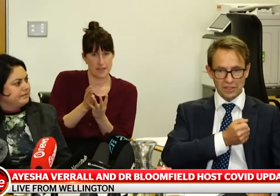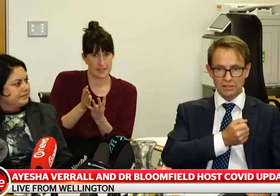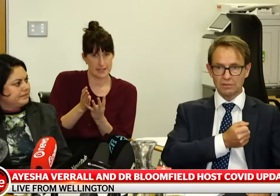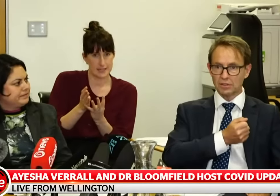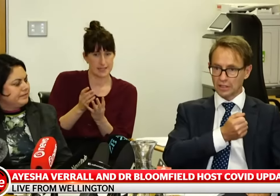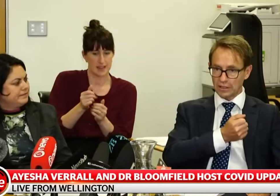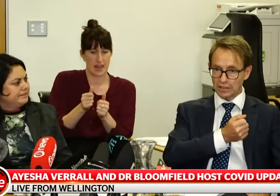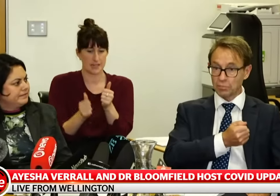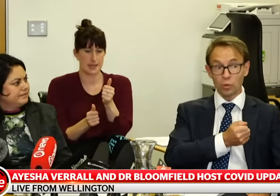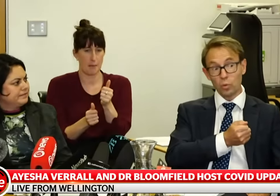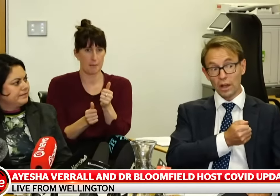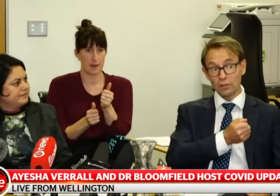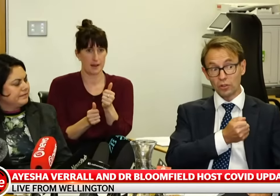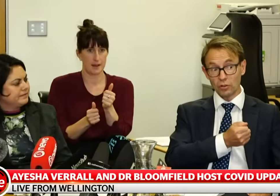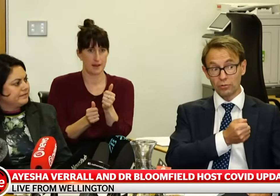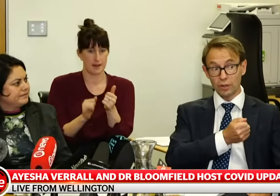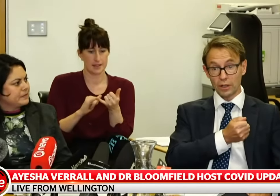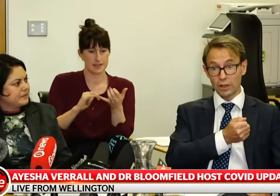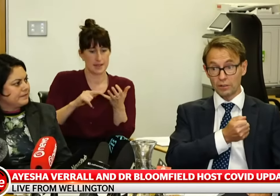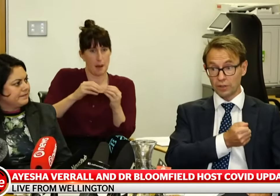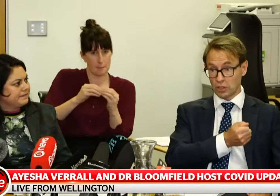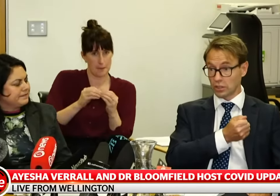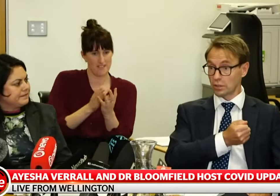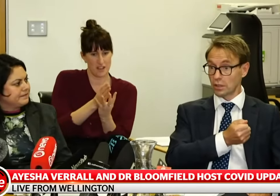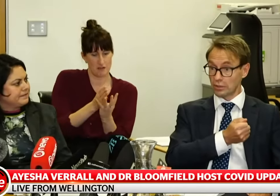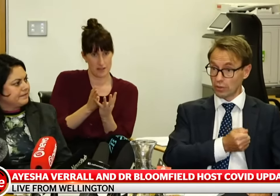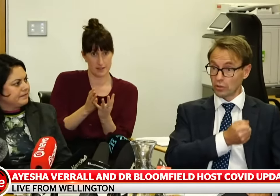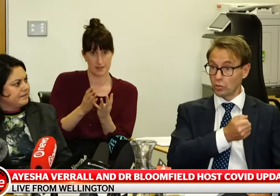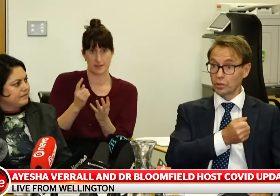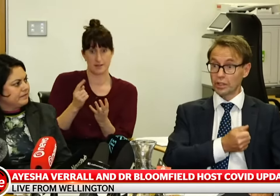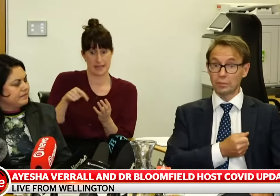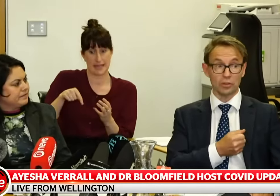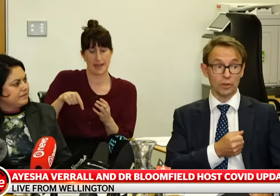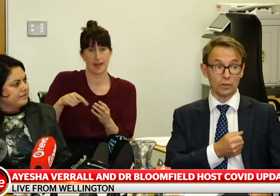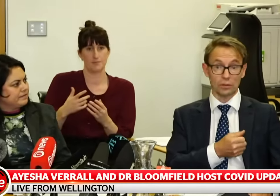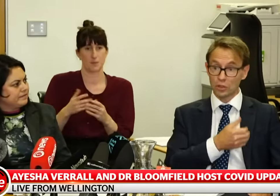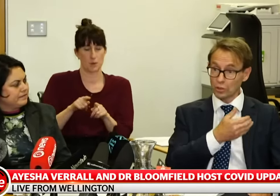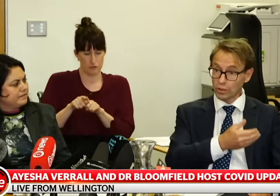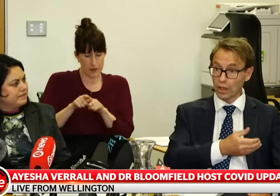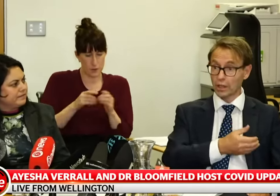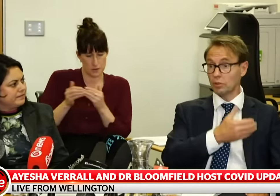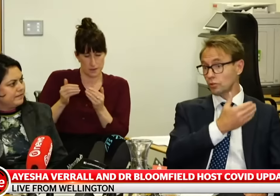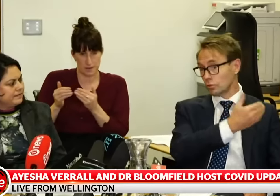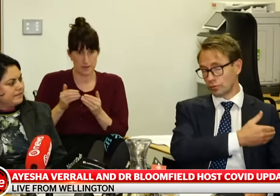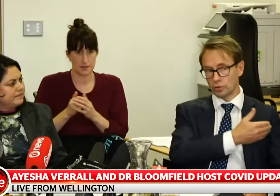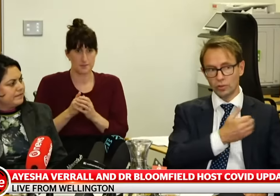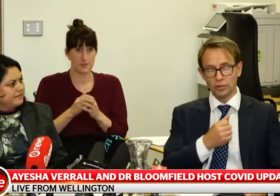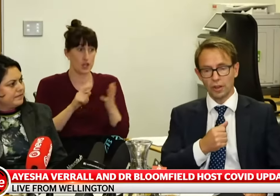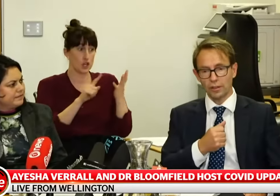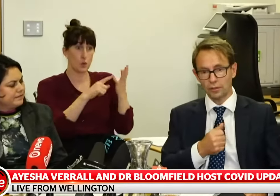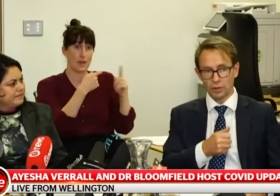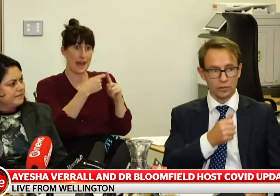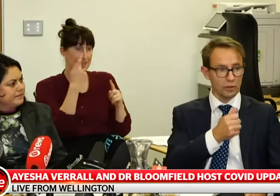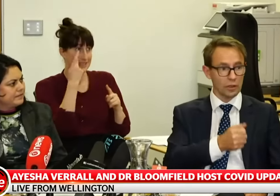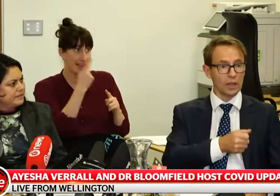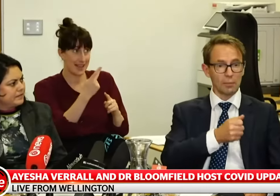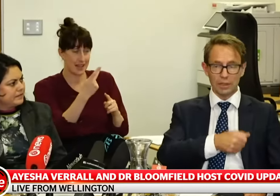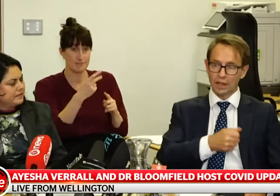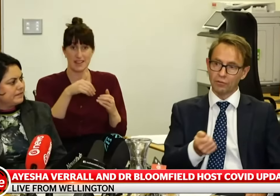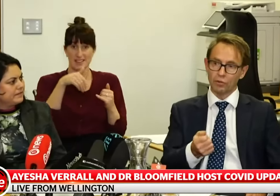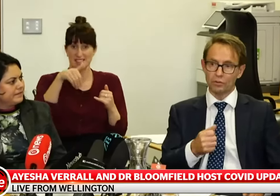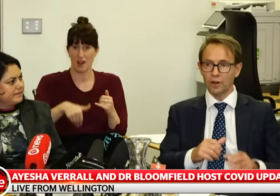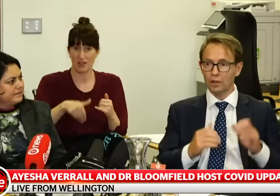at least small waves of infection, even in the Northern Hemisphere. In the UK, we saw it first in South Africa, so